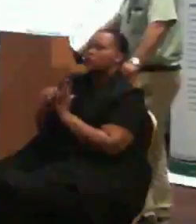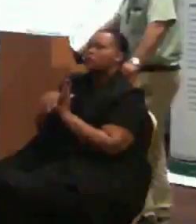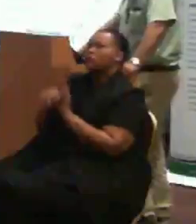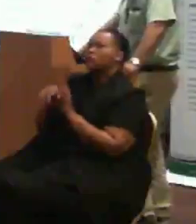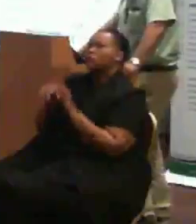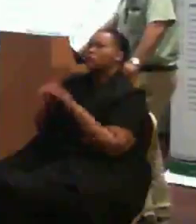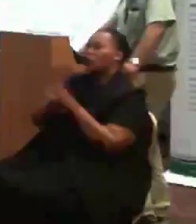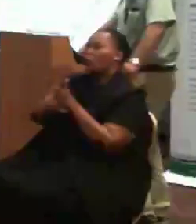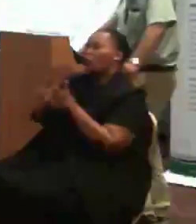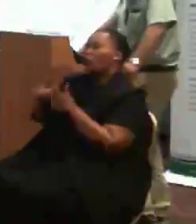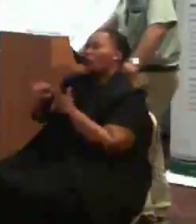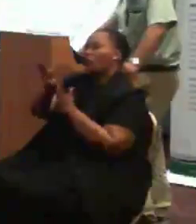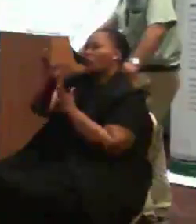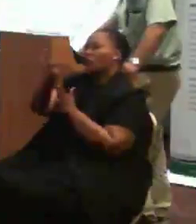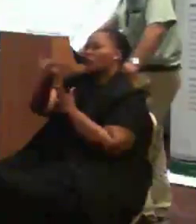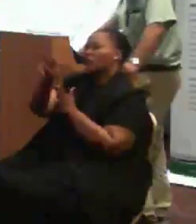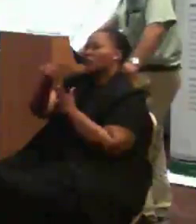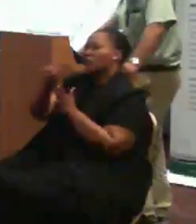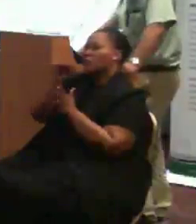only 30,000